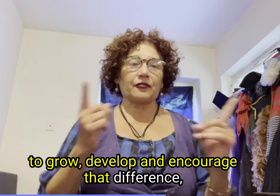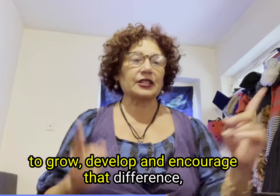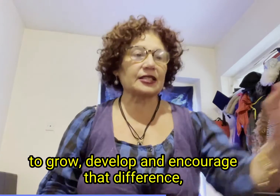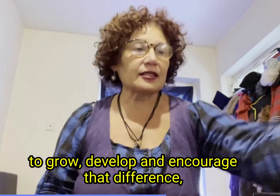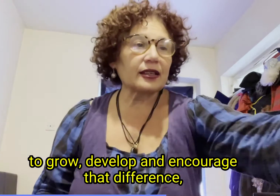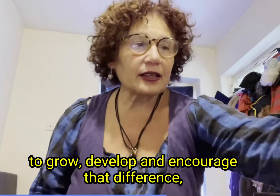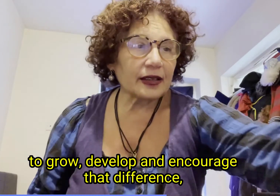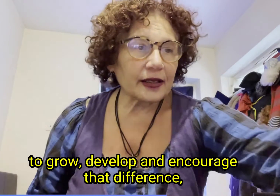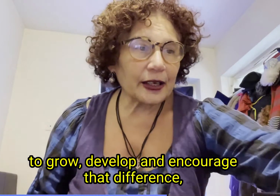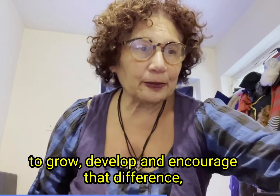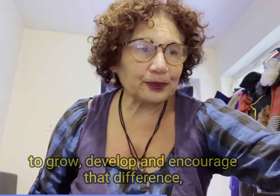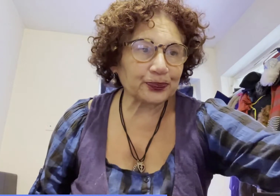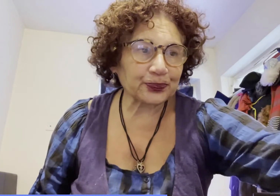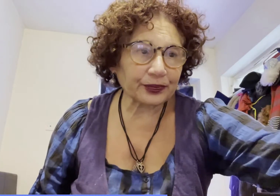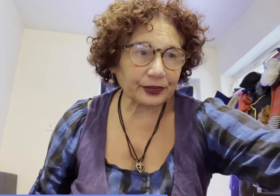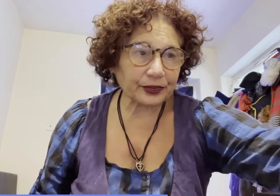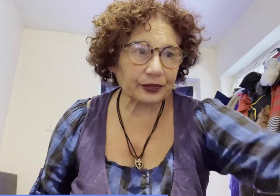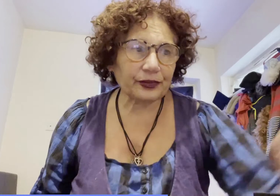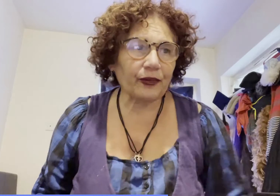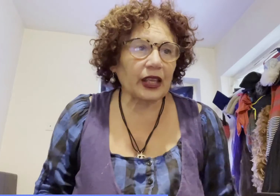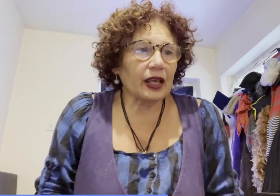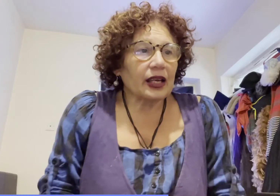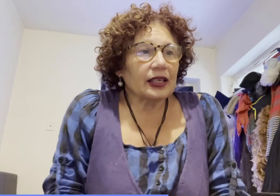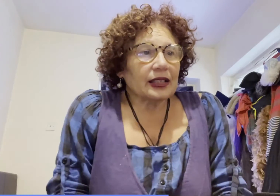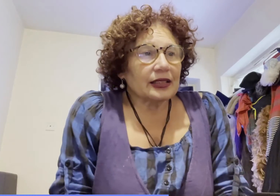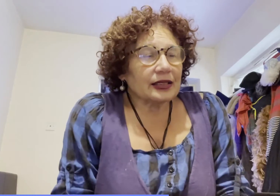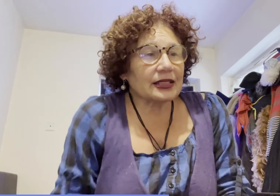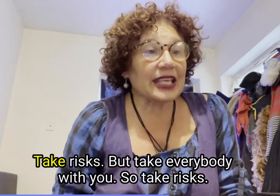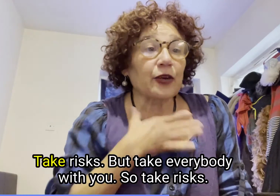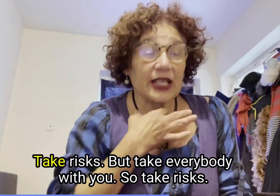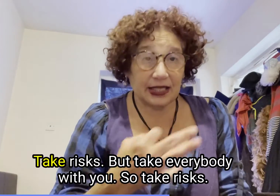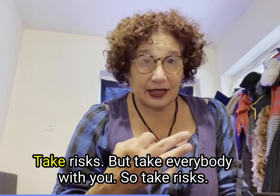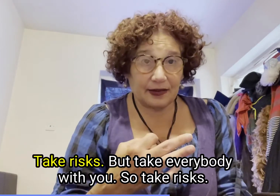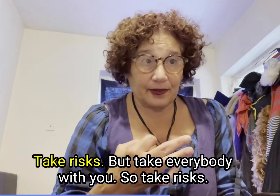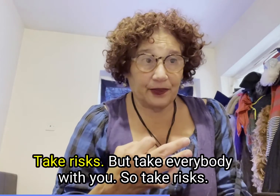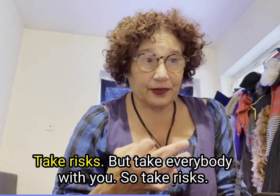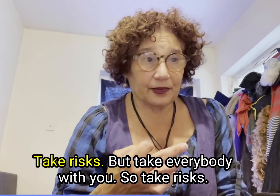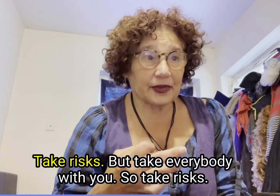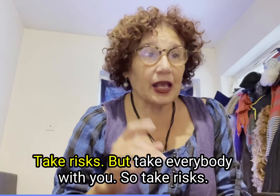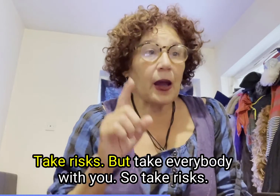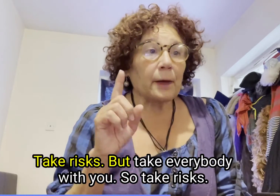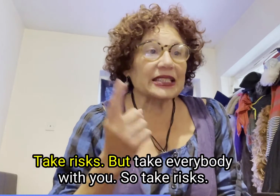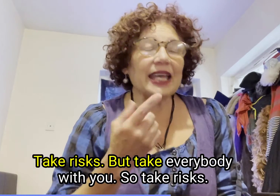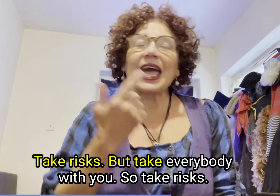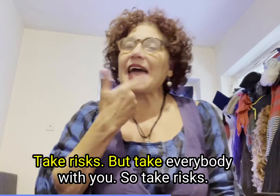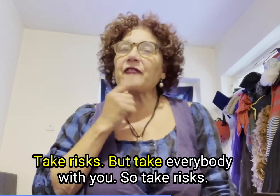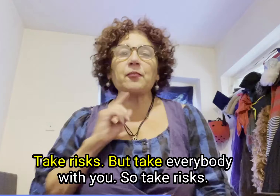that difference. take risks, but take